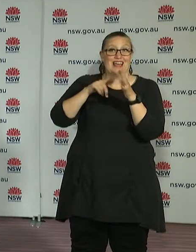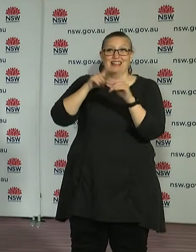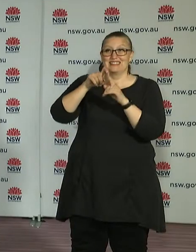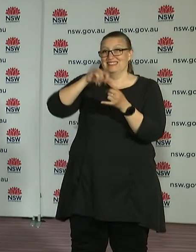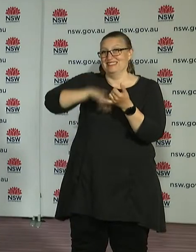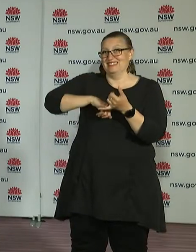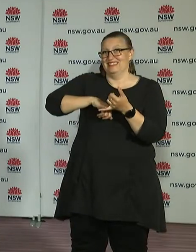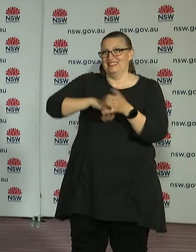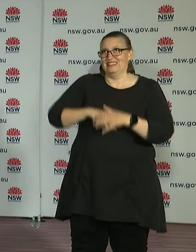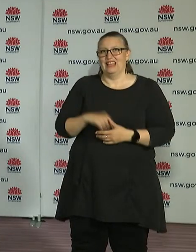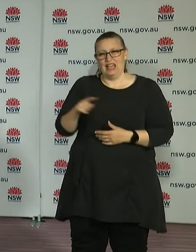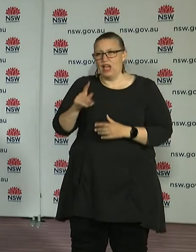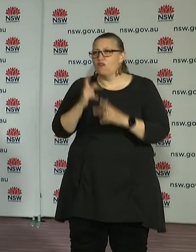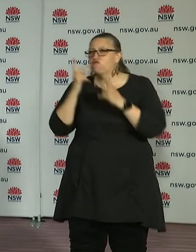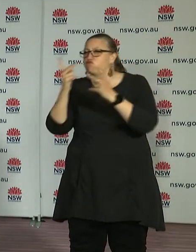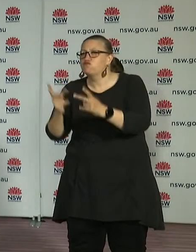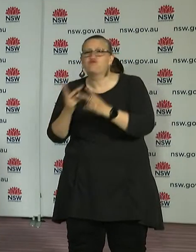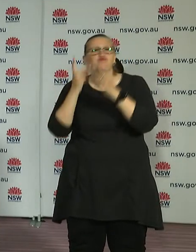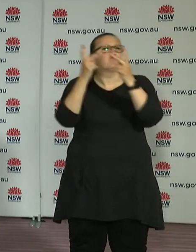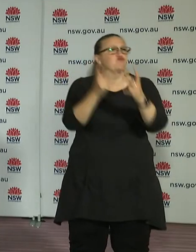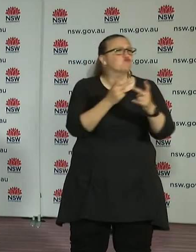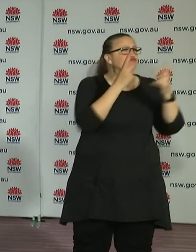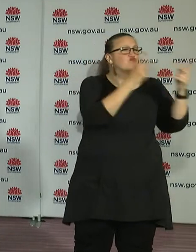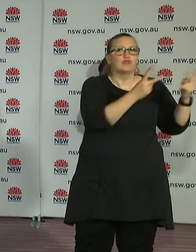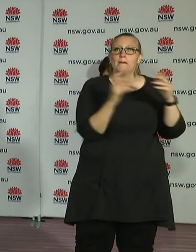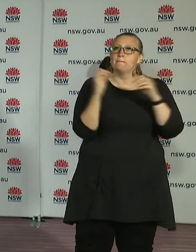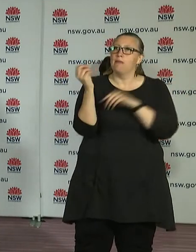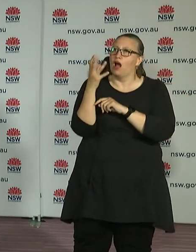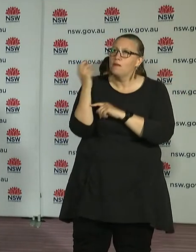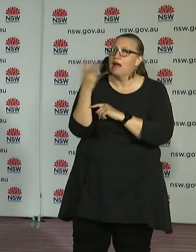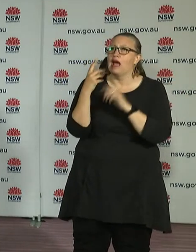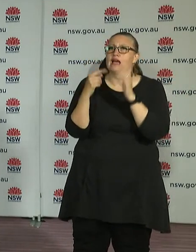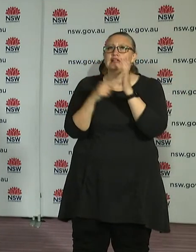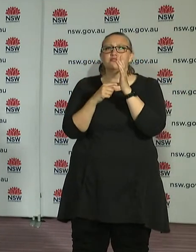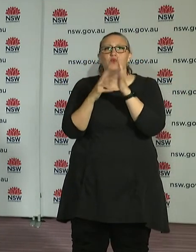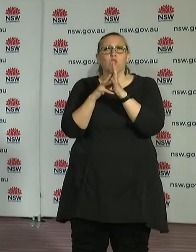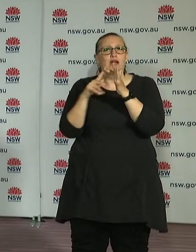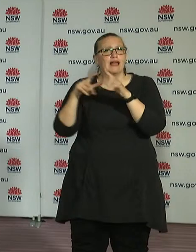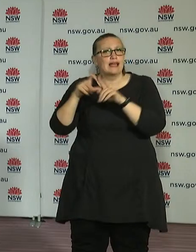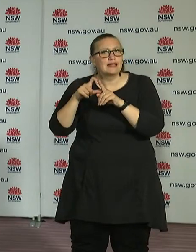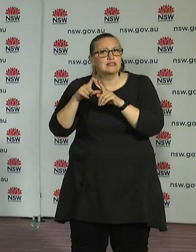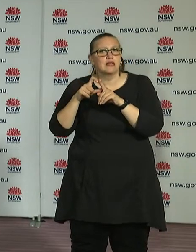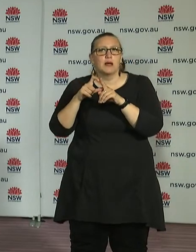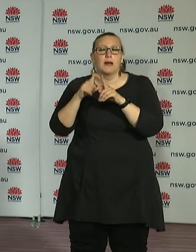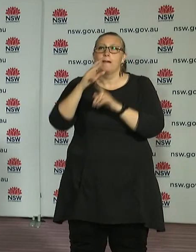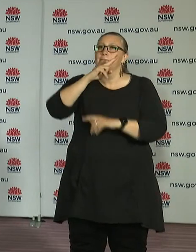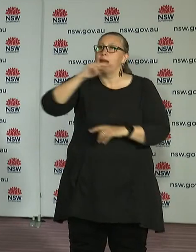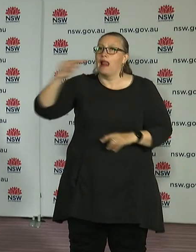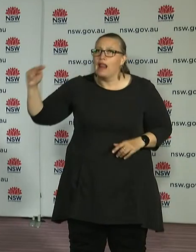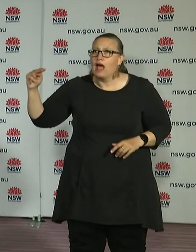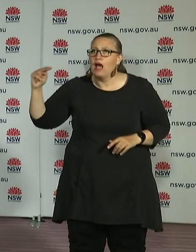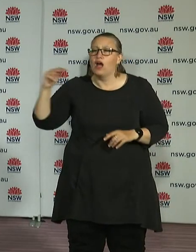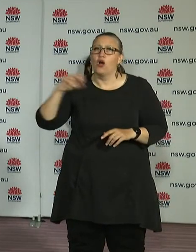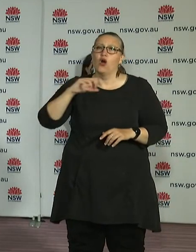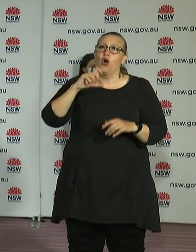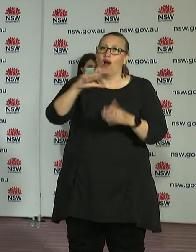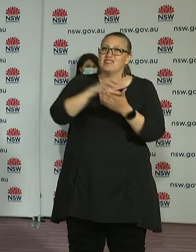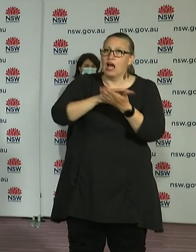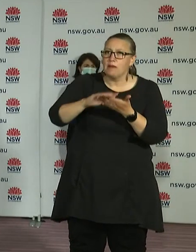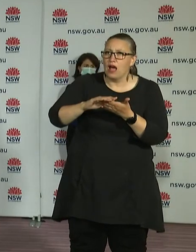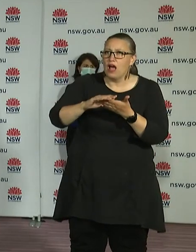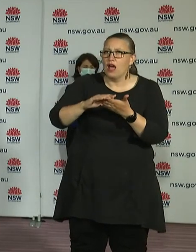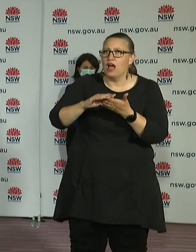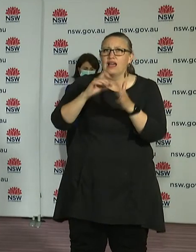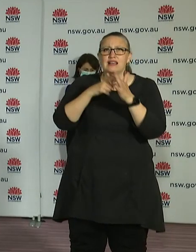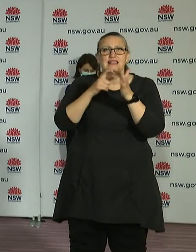in Tweed Heads, Byron Bay, Ballina, Coffs Harbour, Kempsey, Port